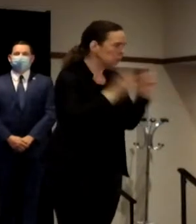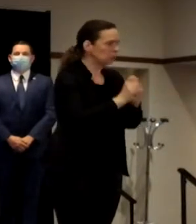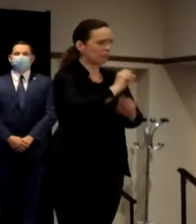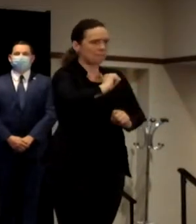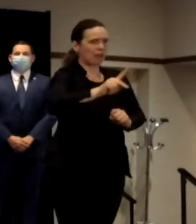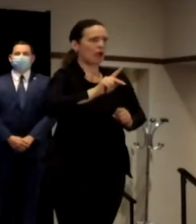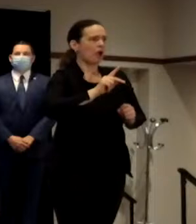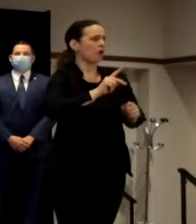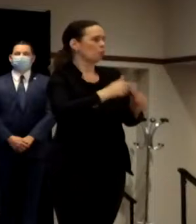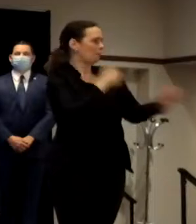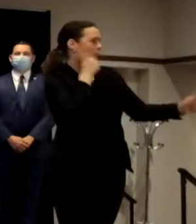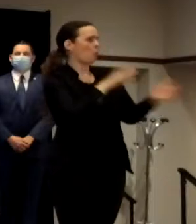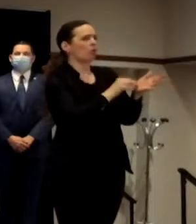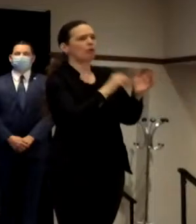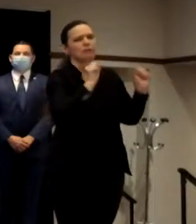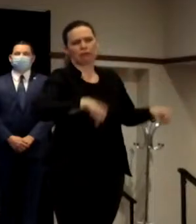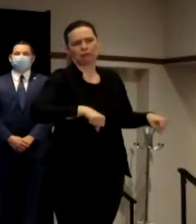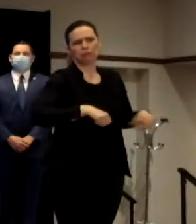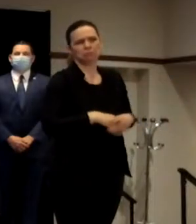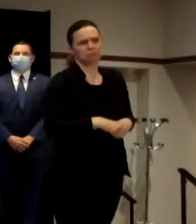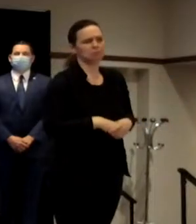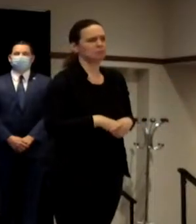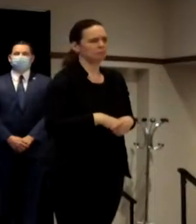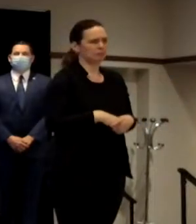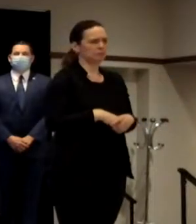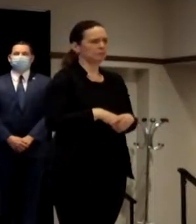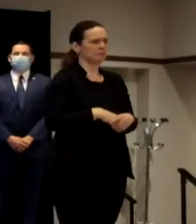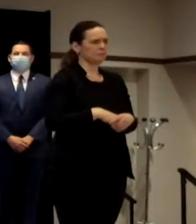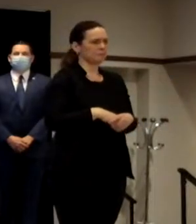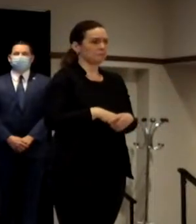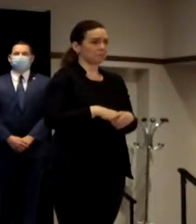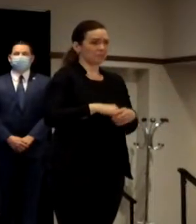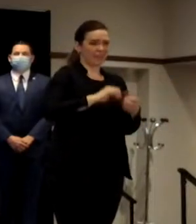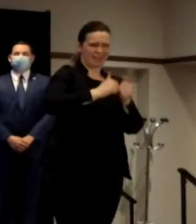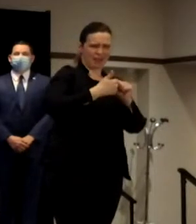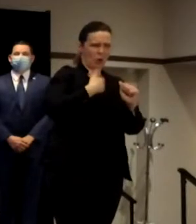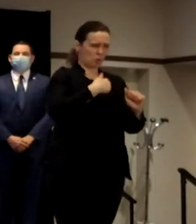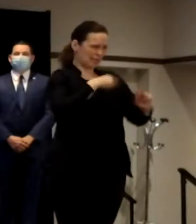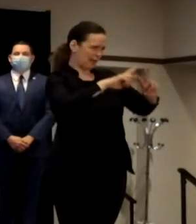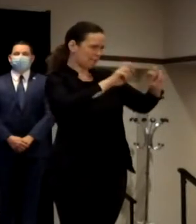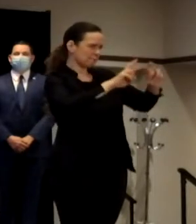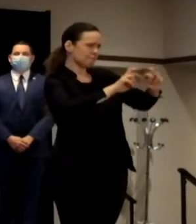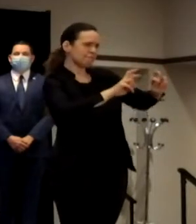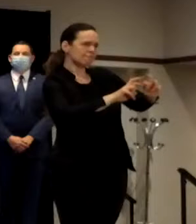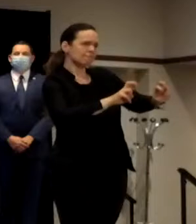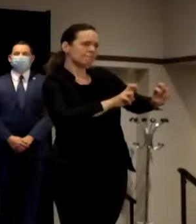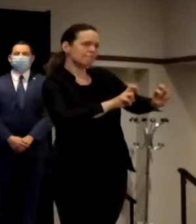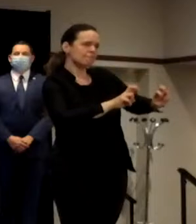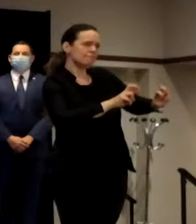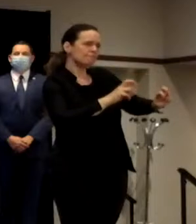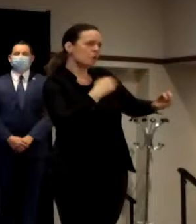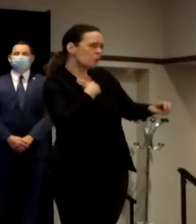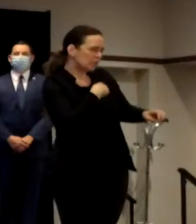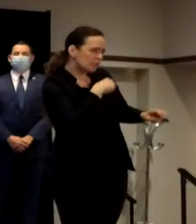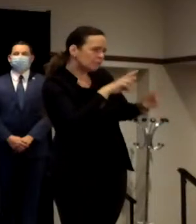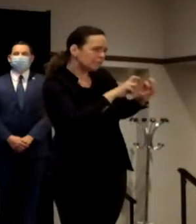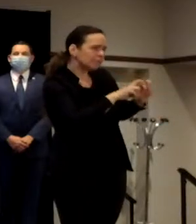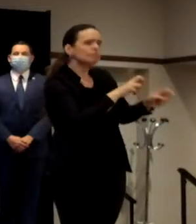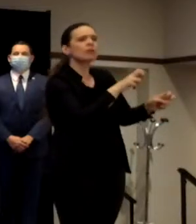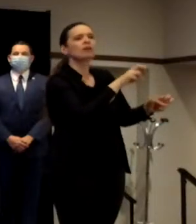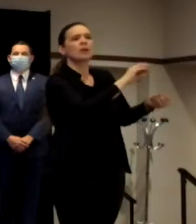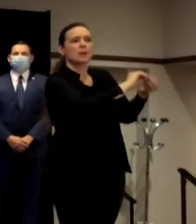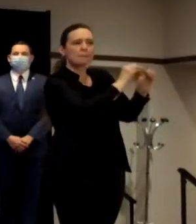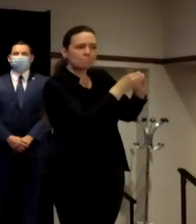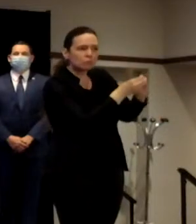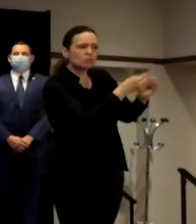have that option. How are we going to evaluate that? We'll continue to monitor our data on a daily basis, of course, which I get the